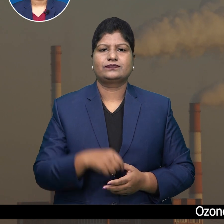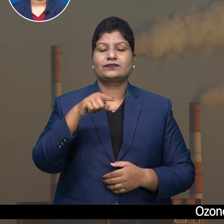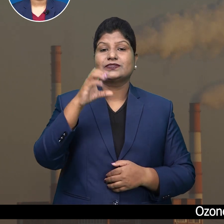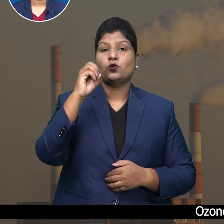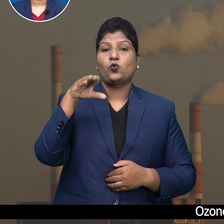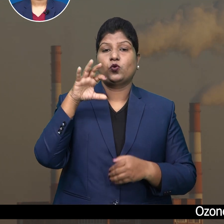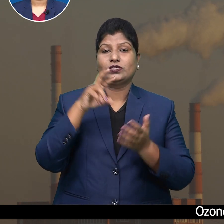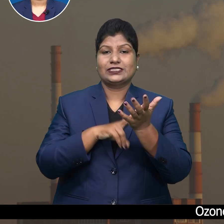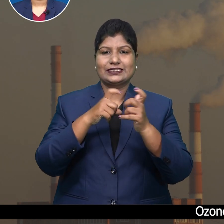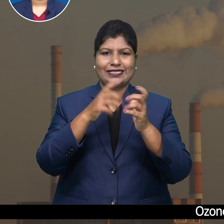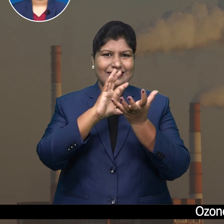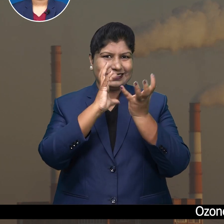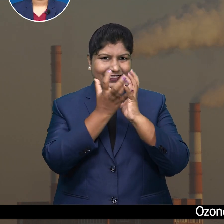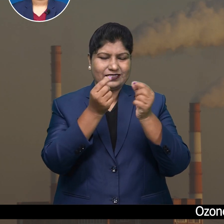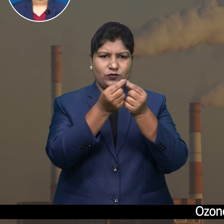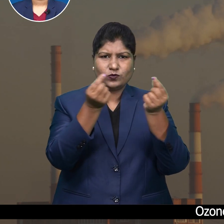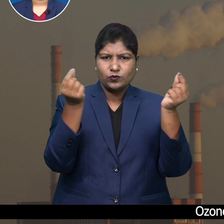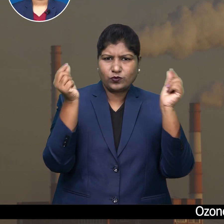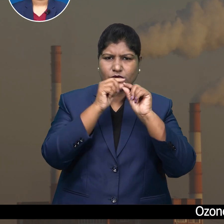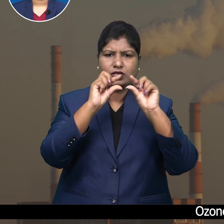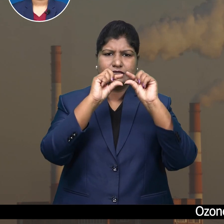ozone depletion,